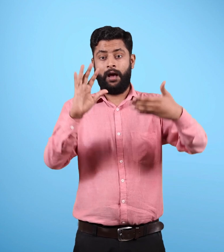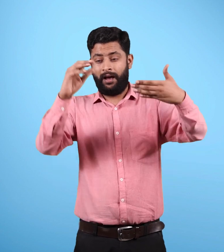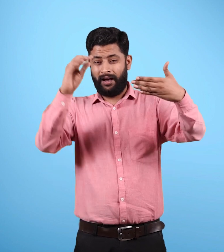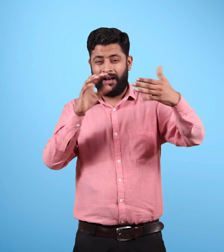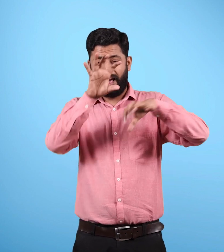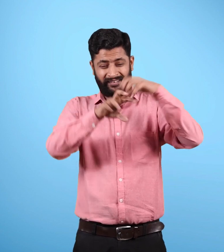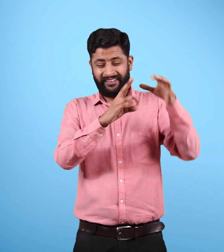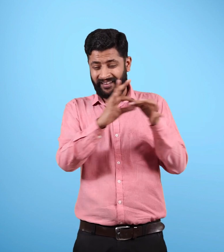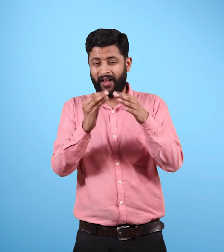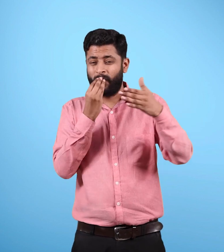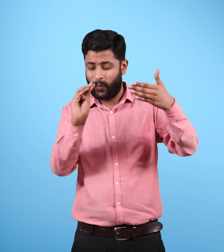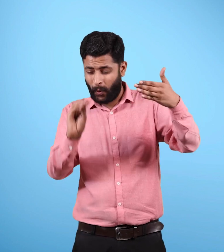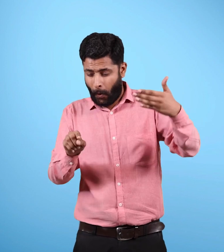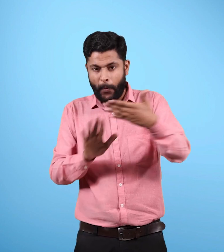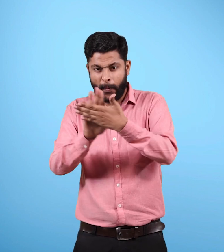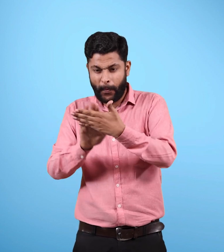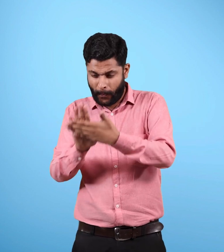Fill in the blanks in the table.